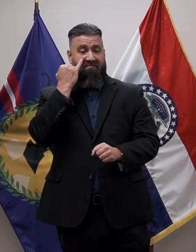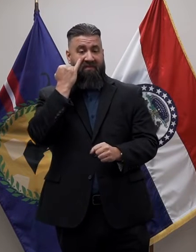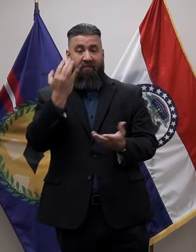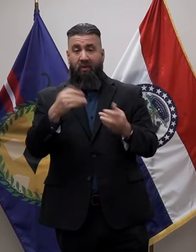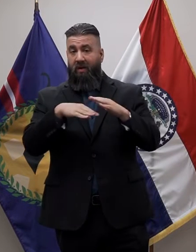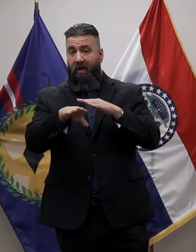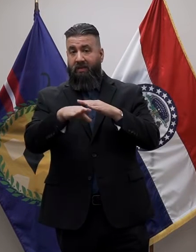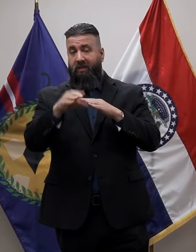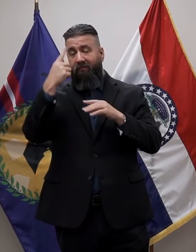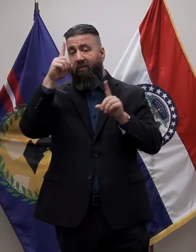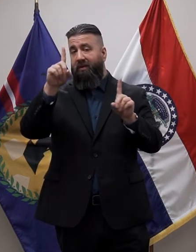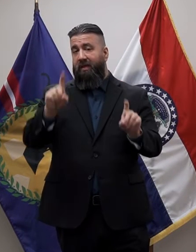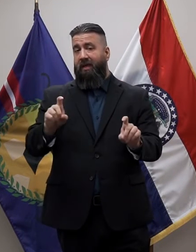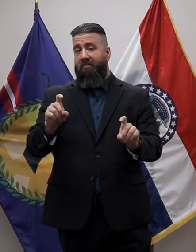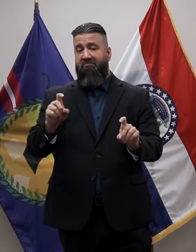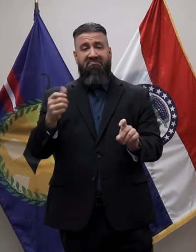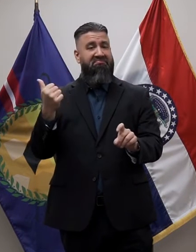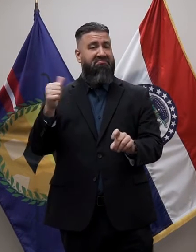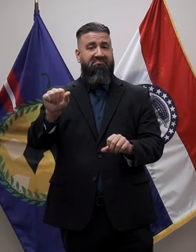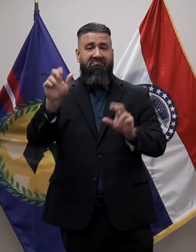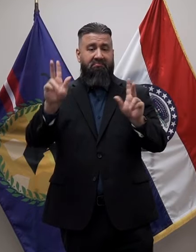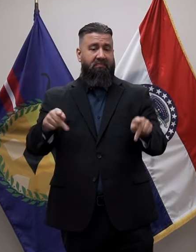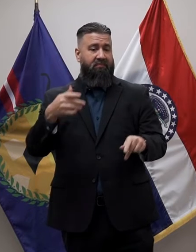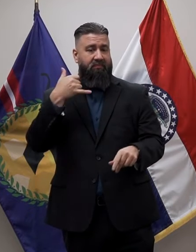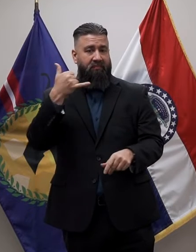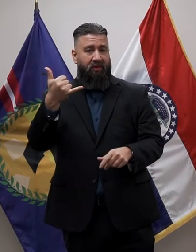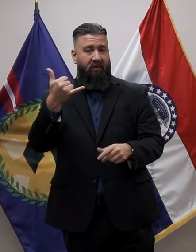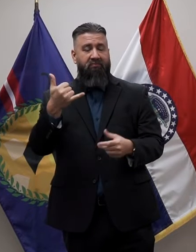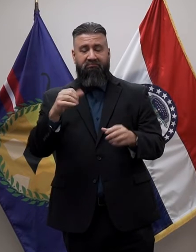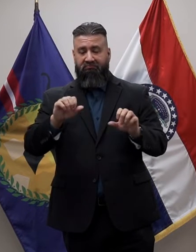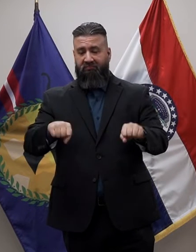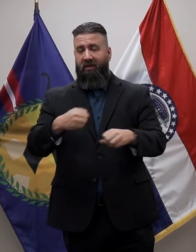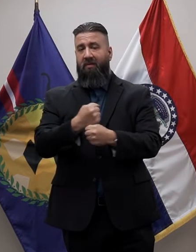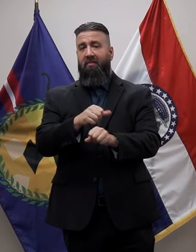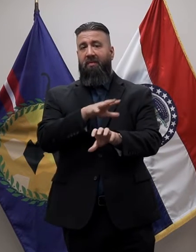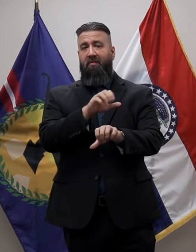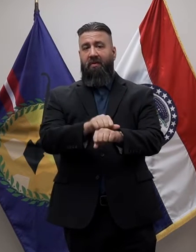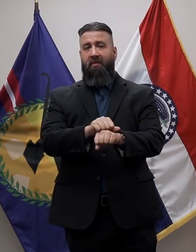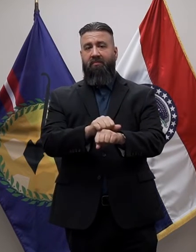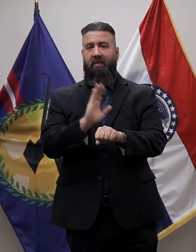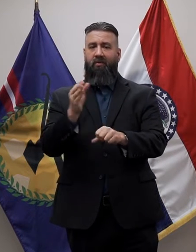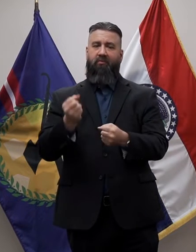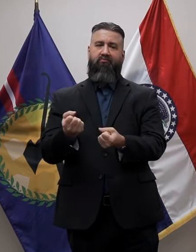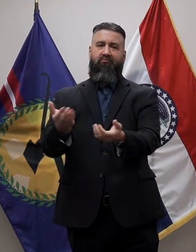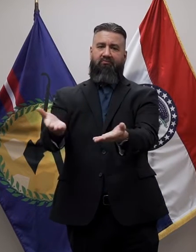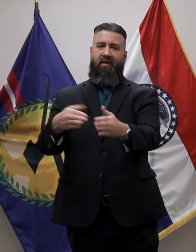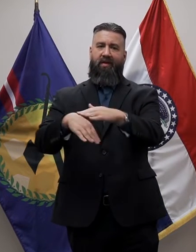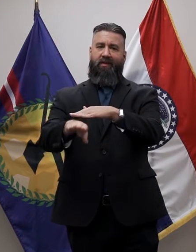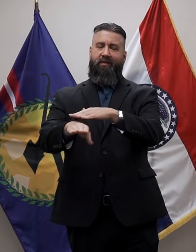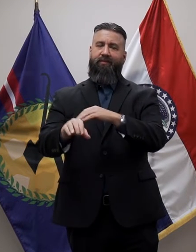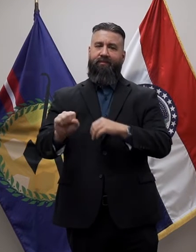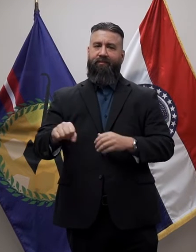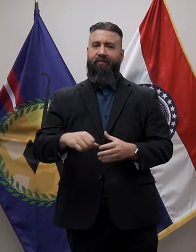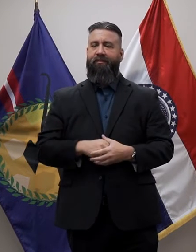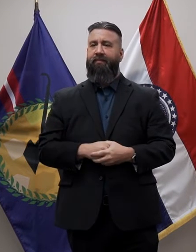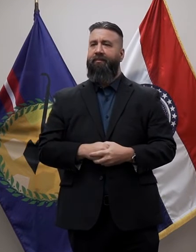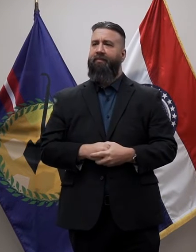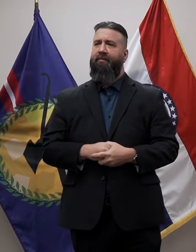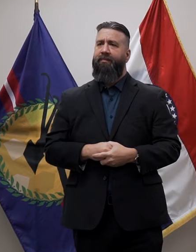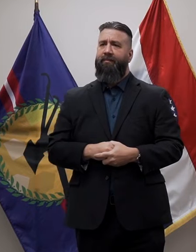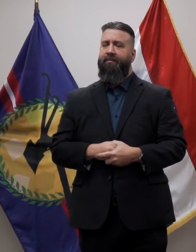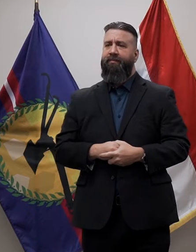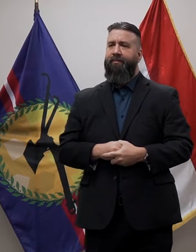and asks for a test and is able to make an appointment, then we'll provide them access to the test. I also know that